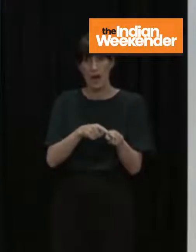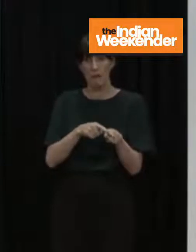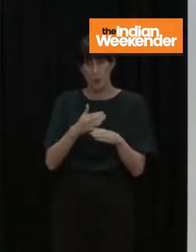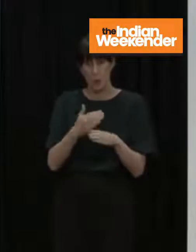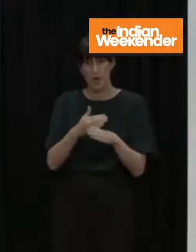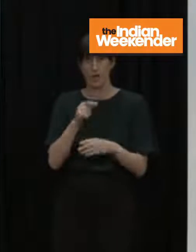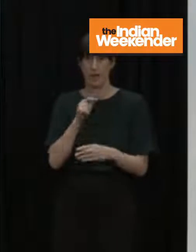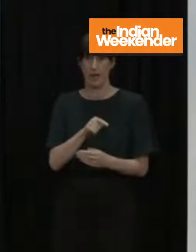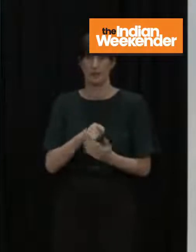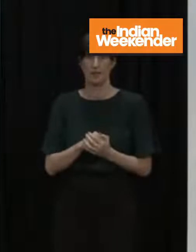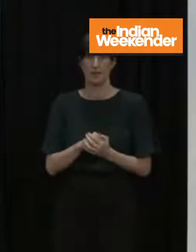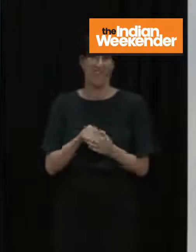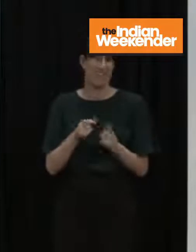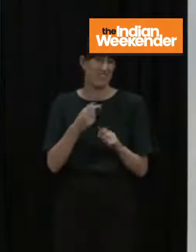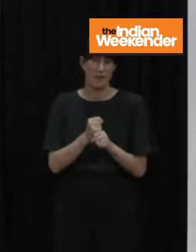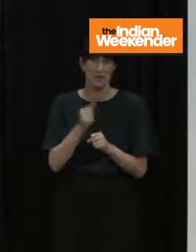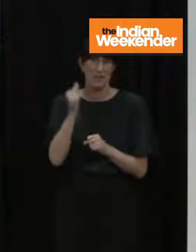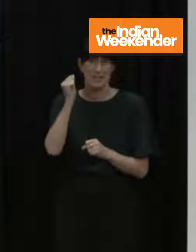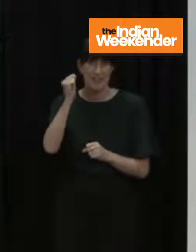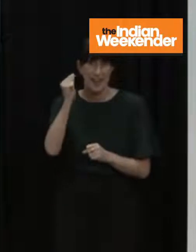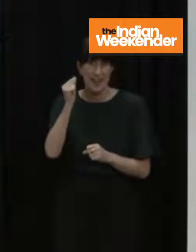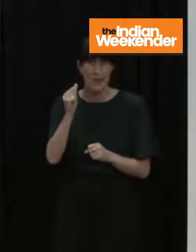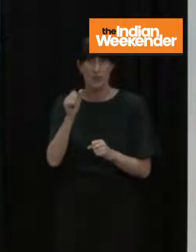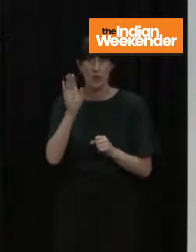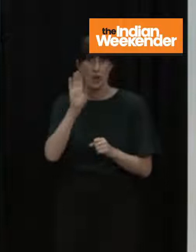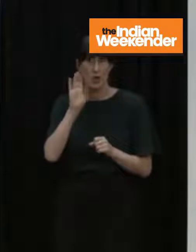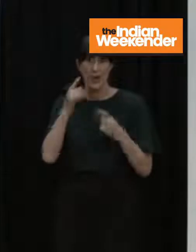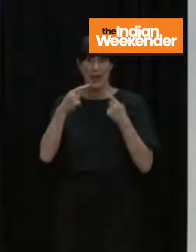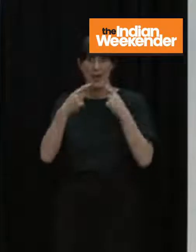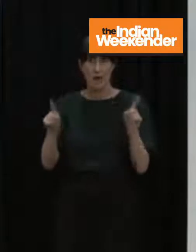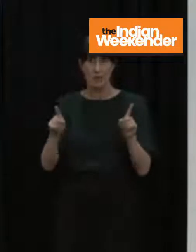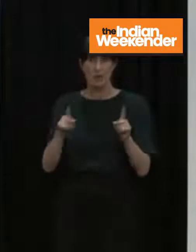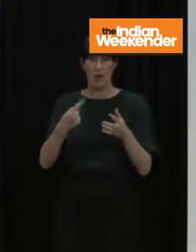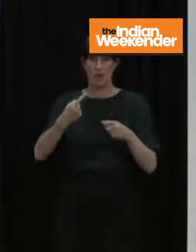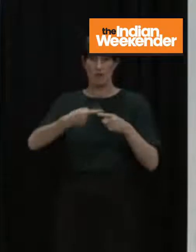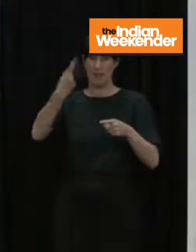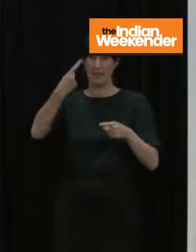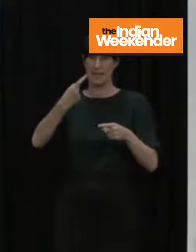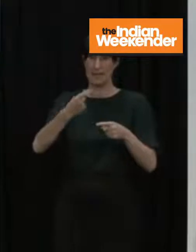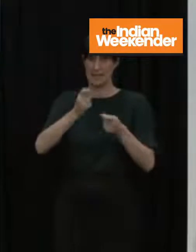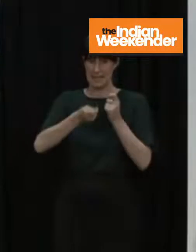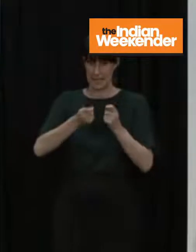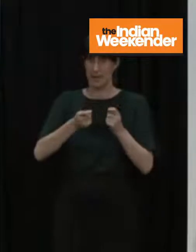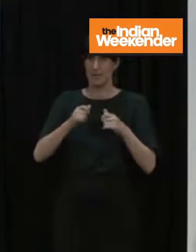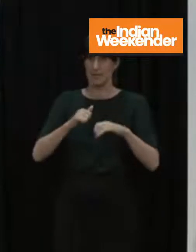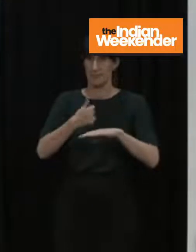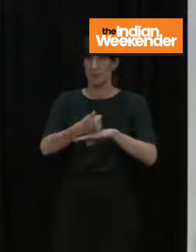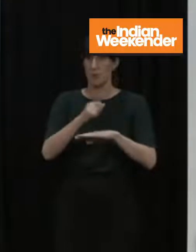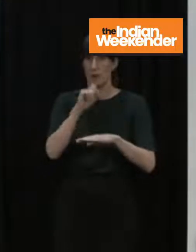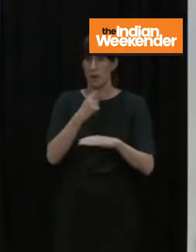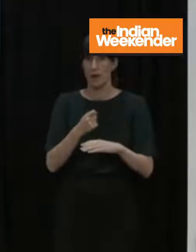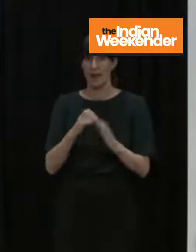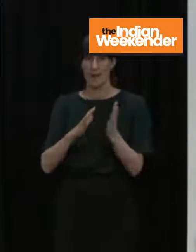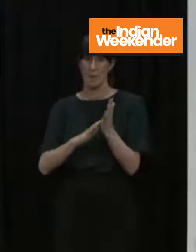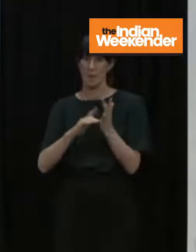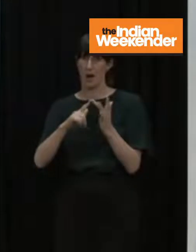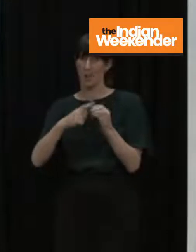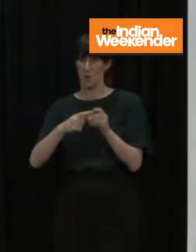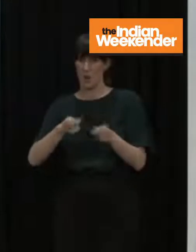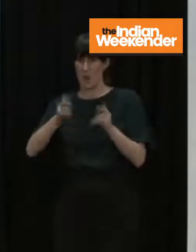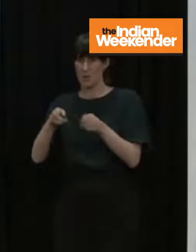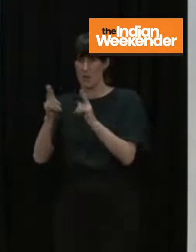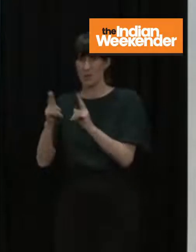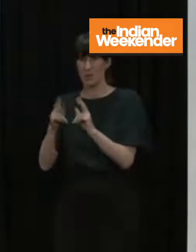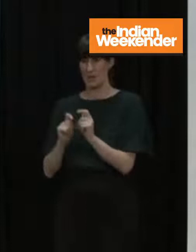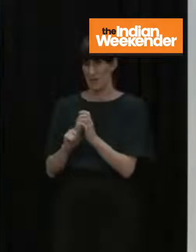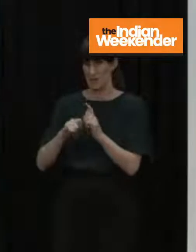announcements yesterday about rapid antigen testing. MIQ, we have continually tweaked all the way through the process, and obviously we've made announcements about